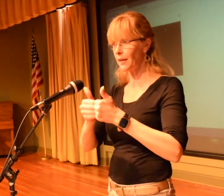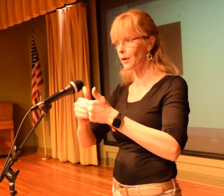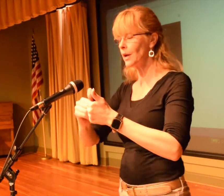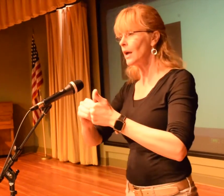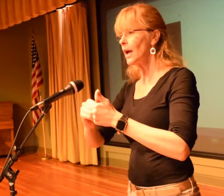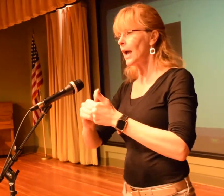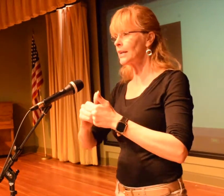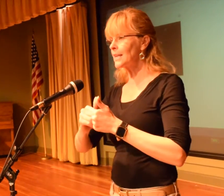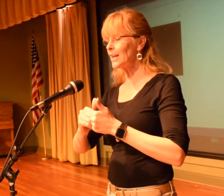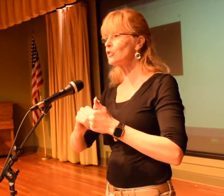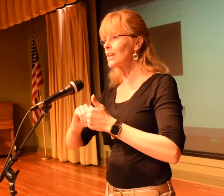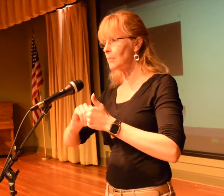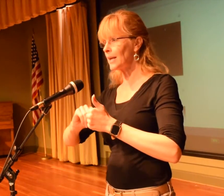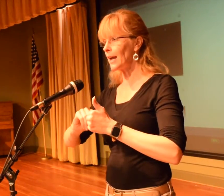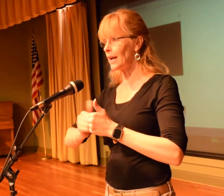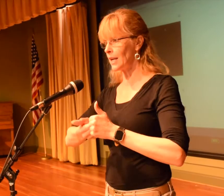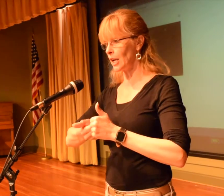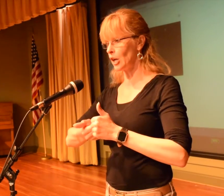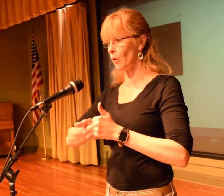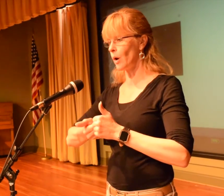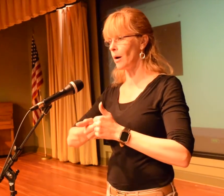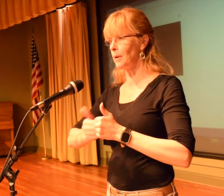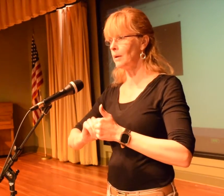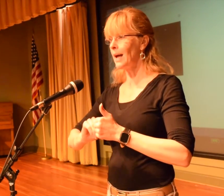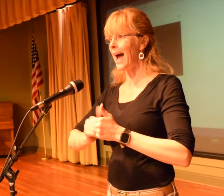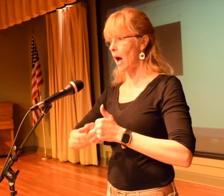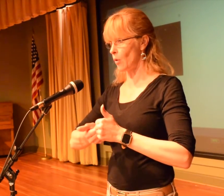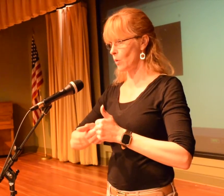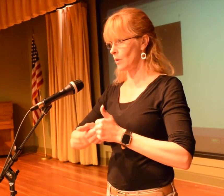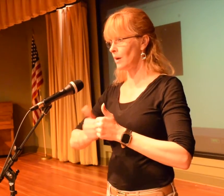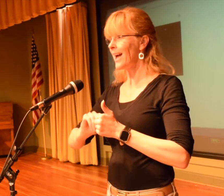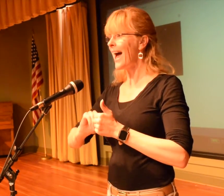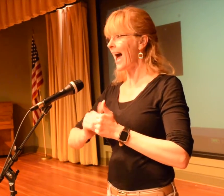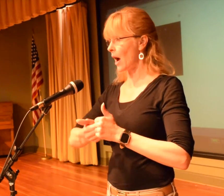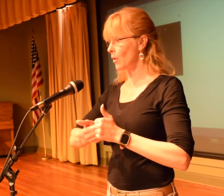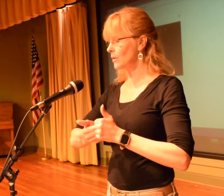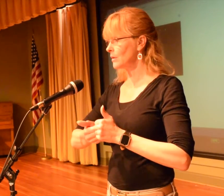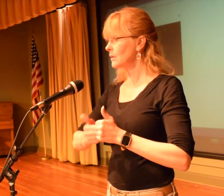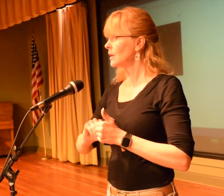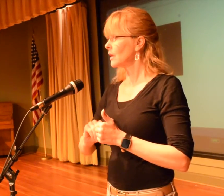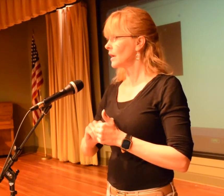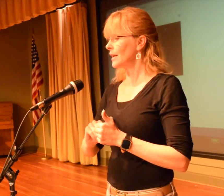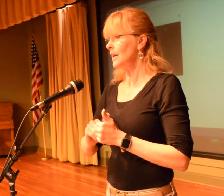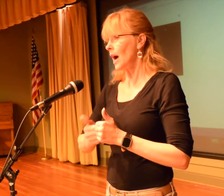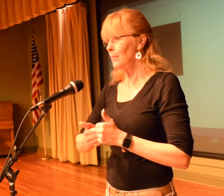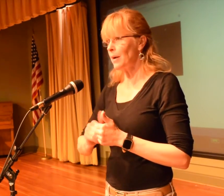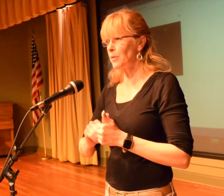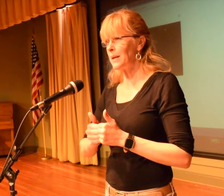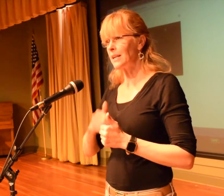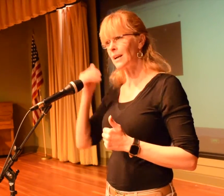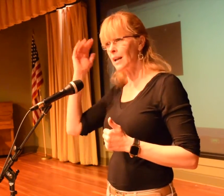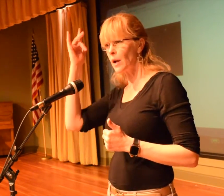together and take your dominant hand and go up. How? And yeah, I might repeat it, kind of like